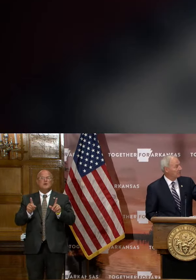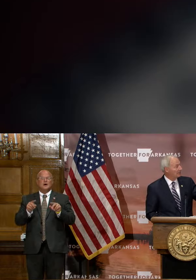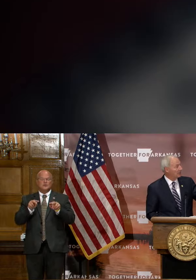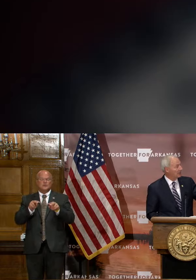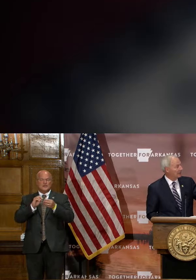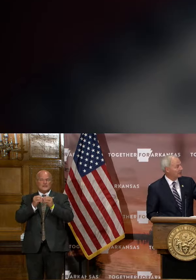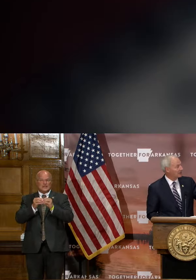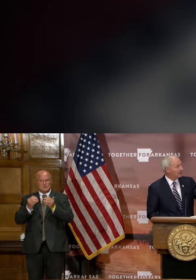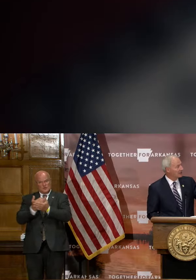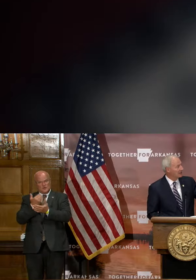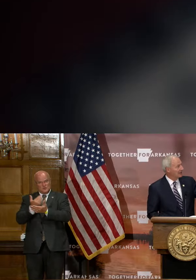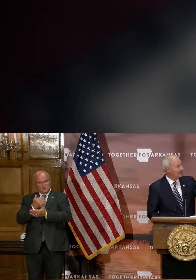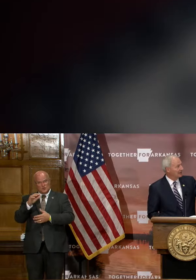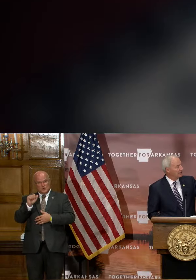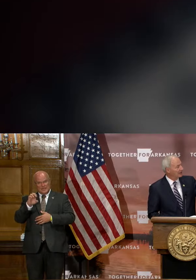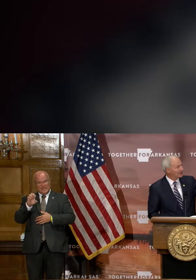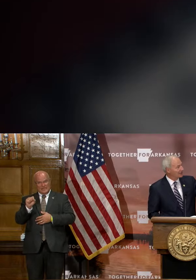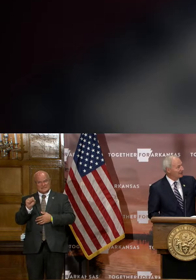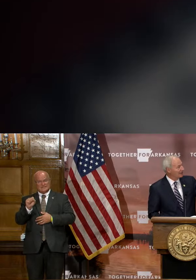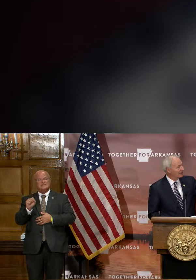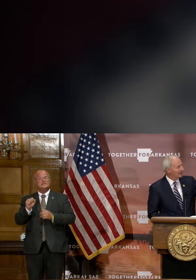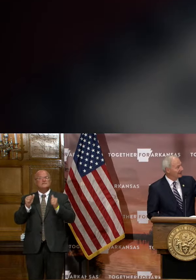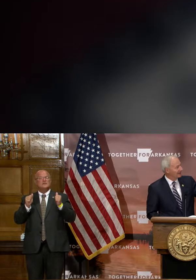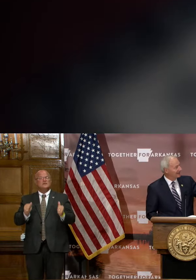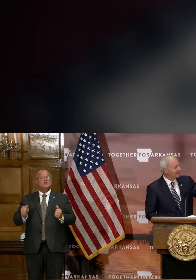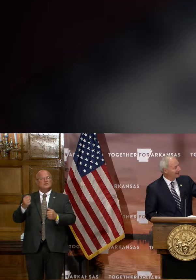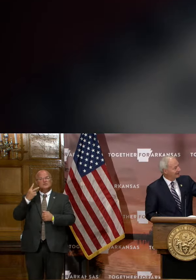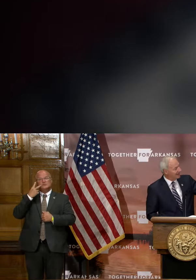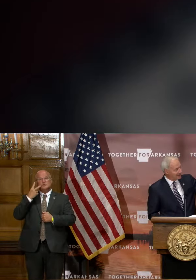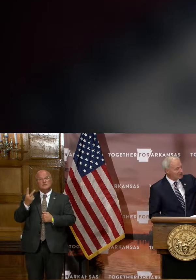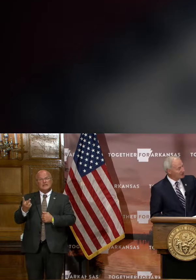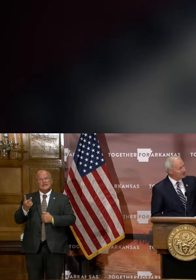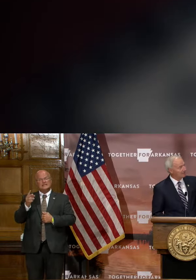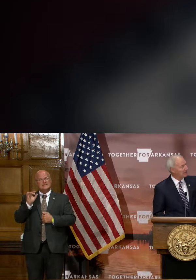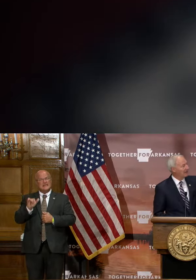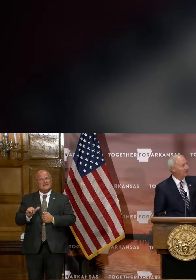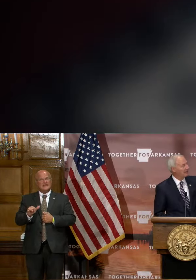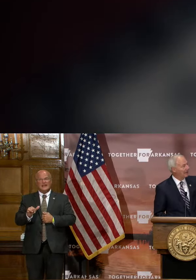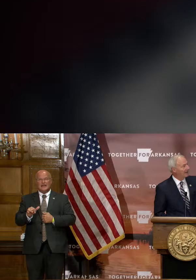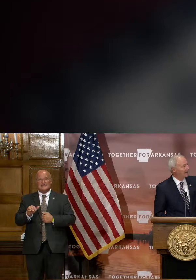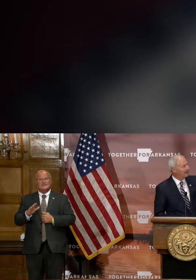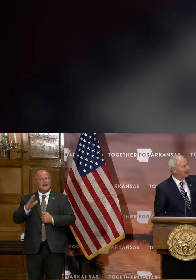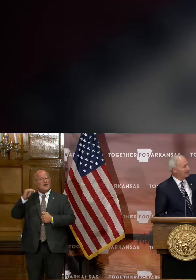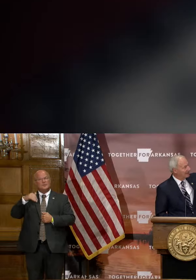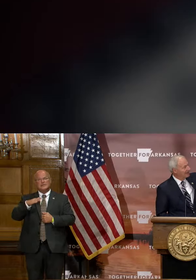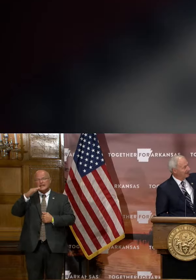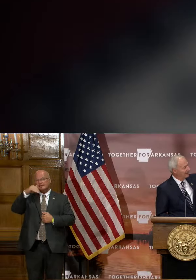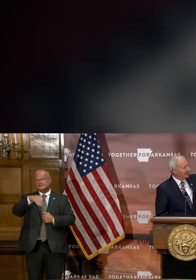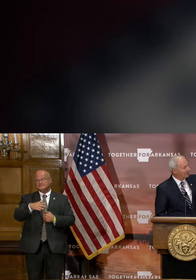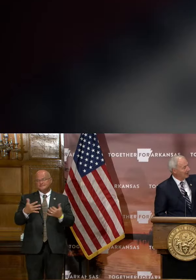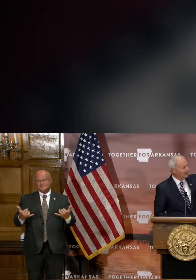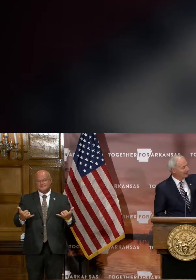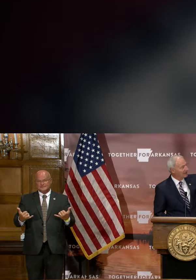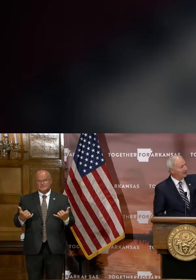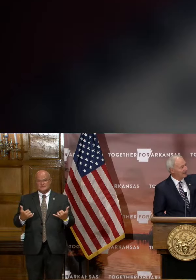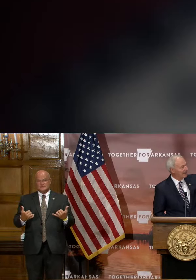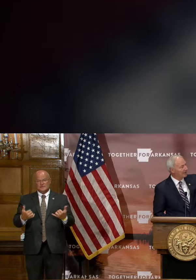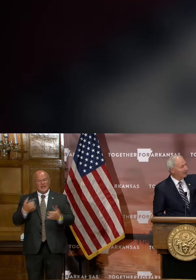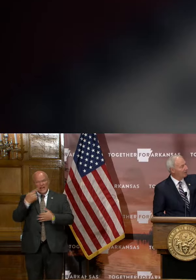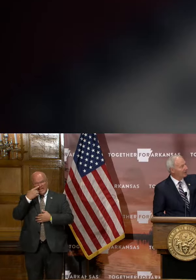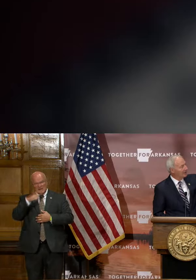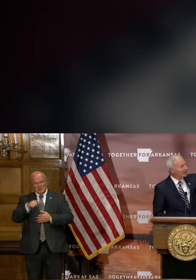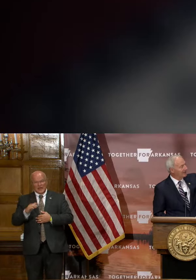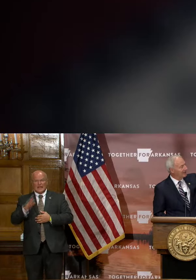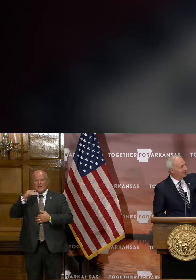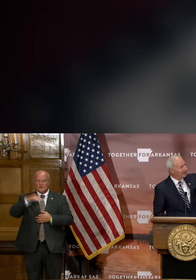at the number of new cases, you can see that it's just simply up and down. Now, I don't mind a little up and